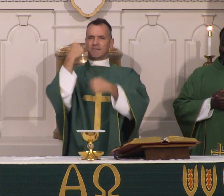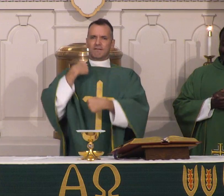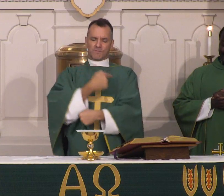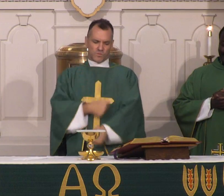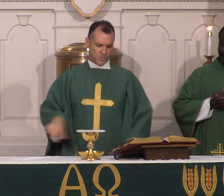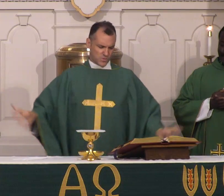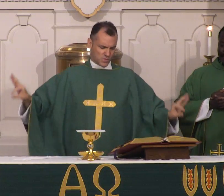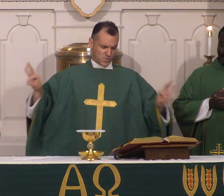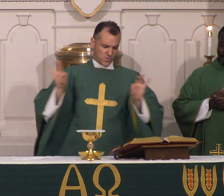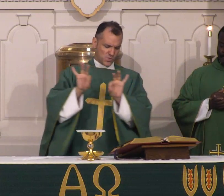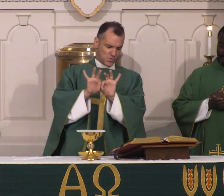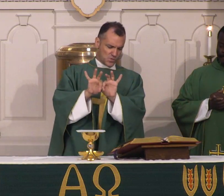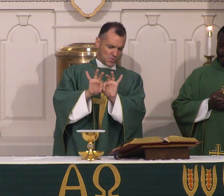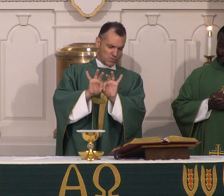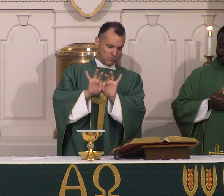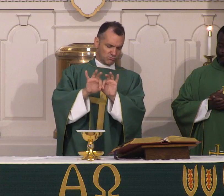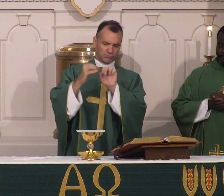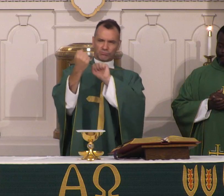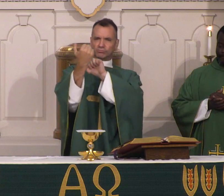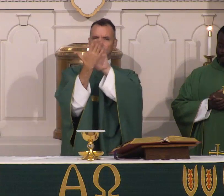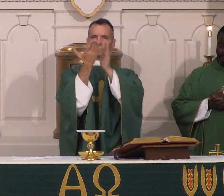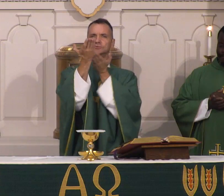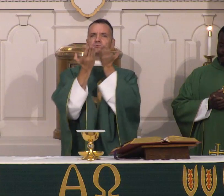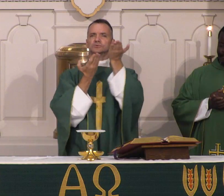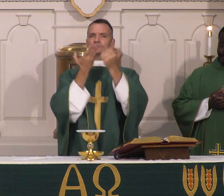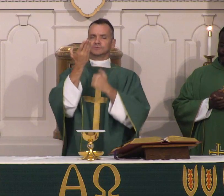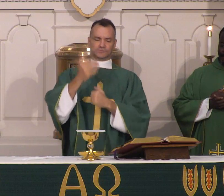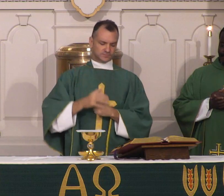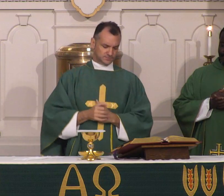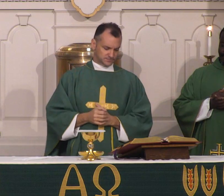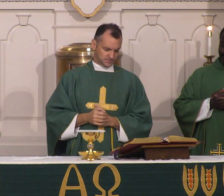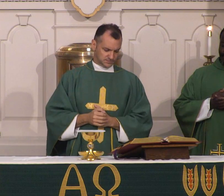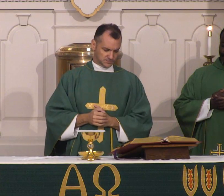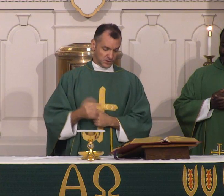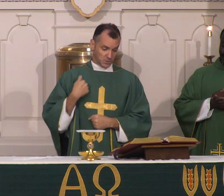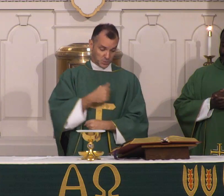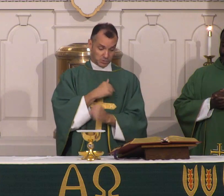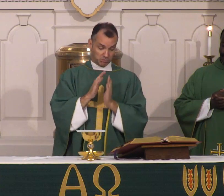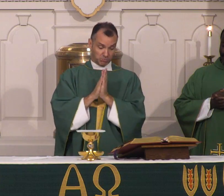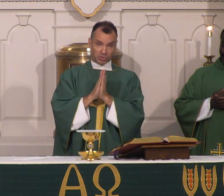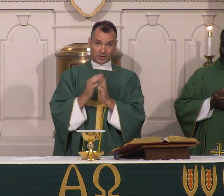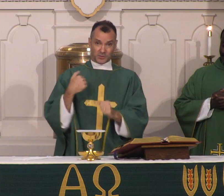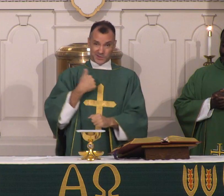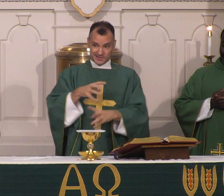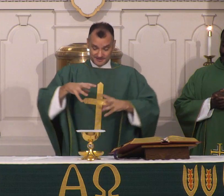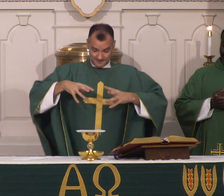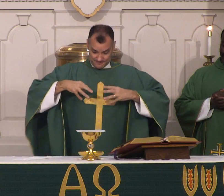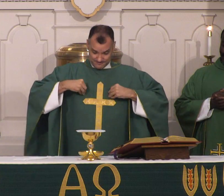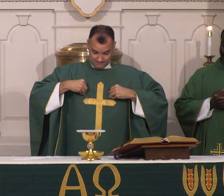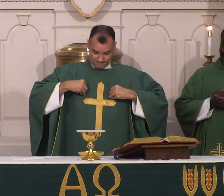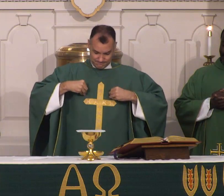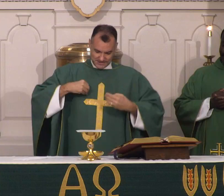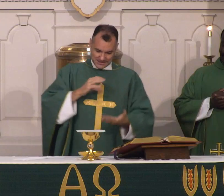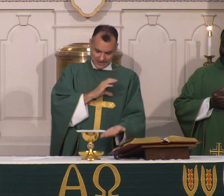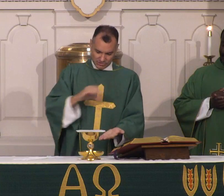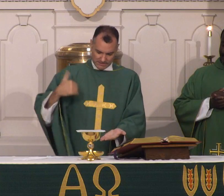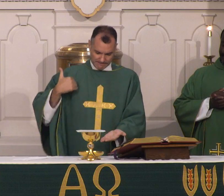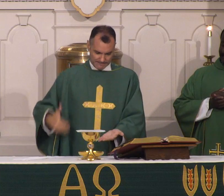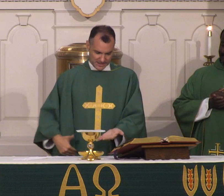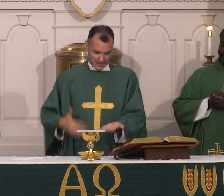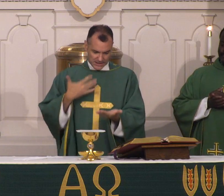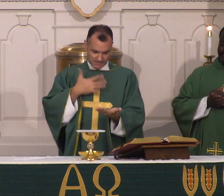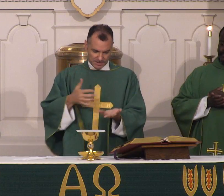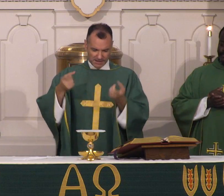presence and minister to you. Humbly we pray that partaking of the body and